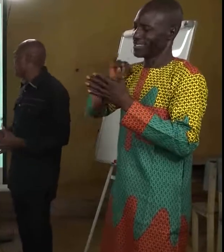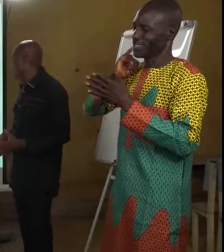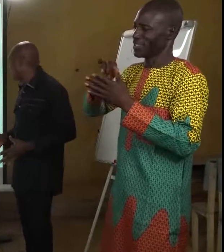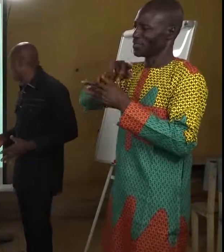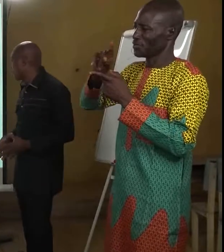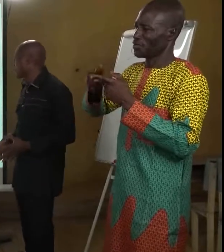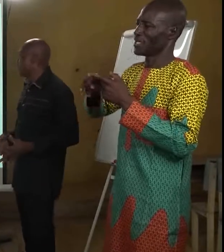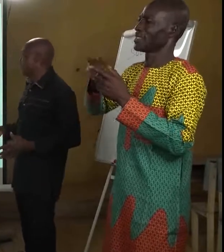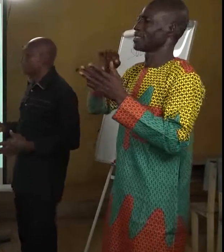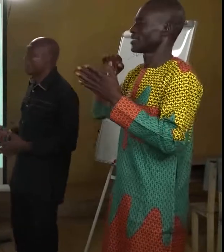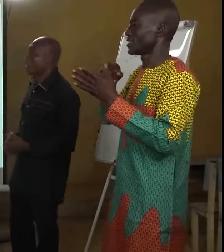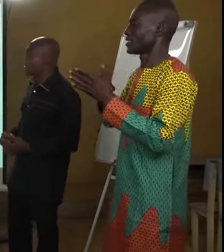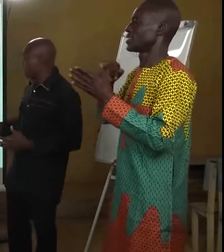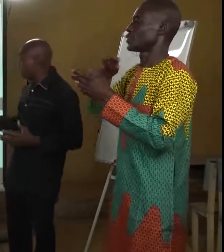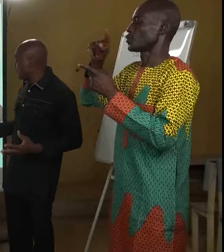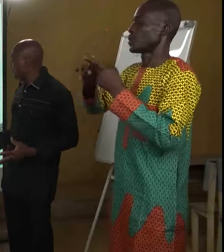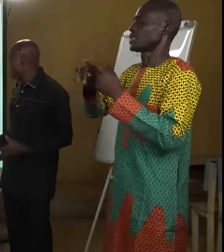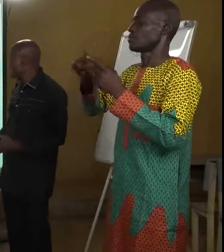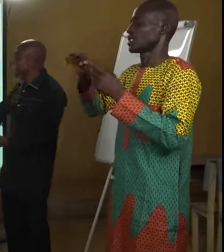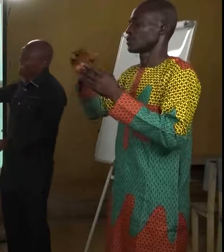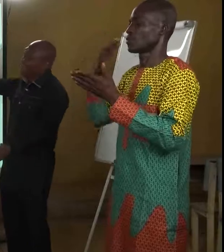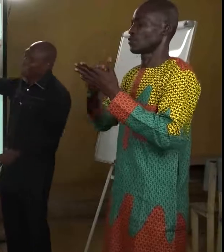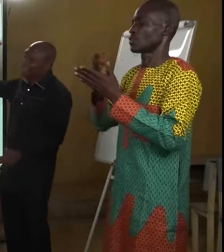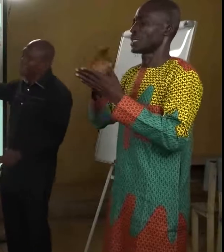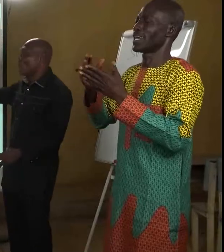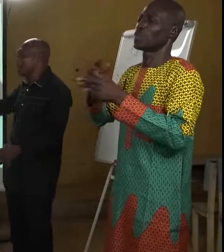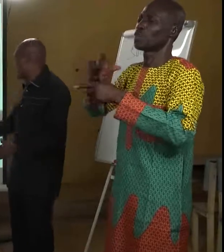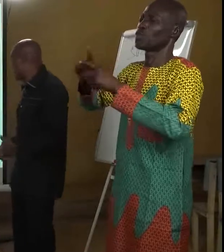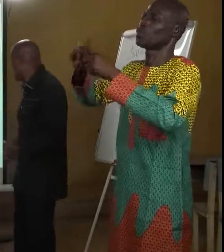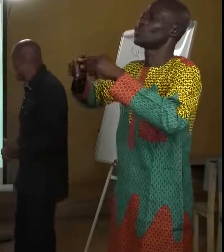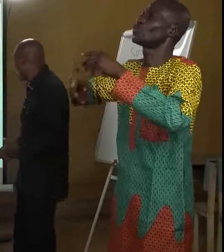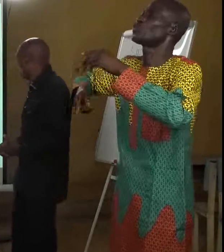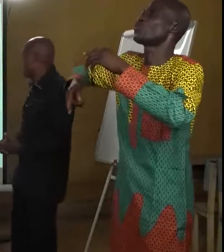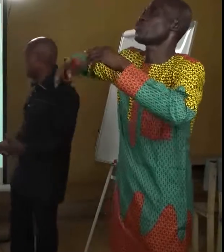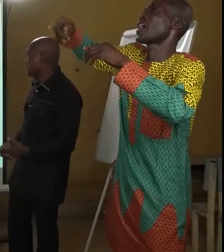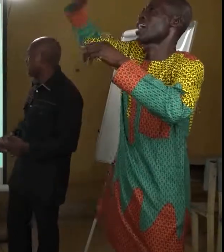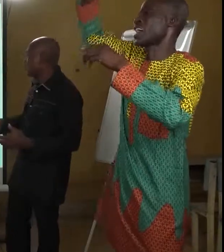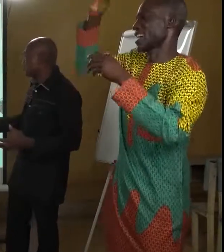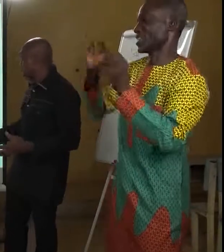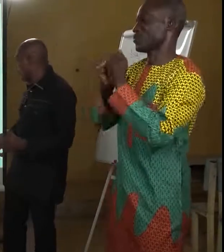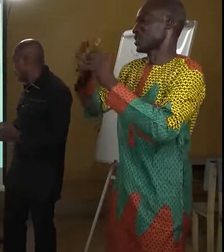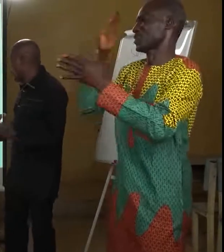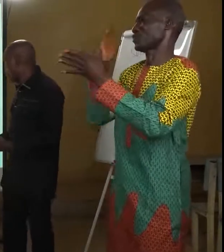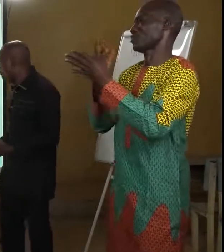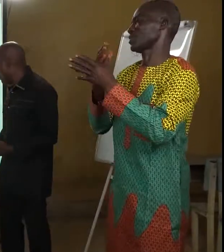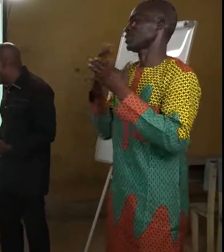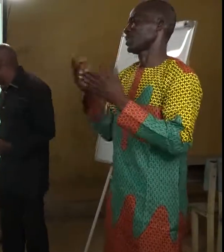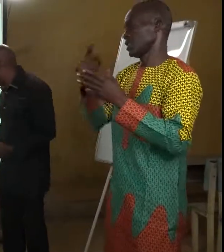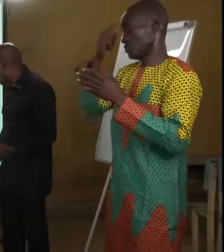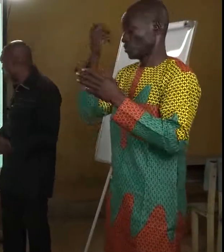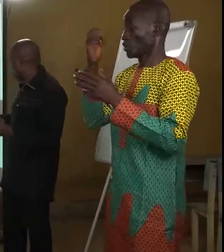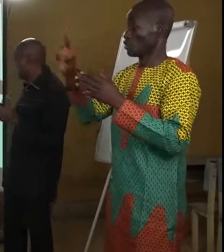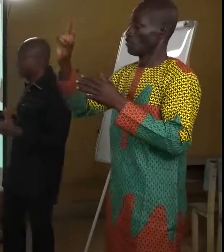or galloping inflation is caused when prices of goods and services skyrocket to unimaginable height because of a